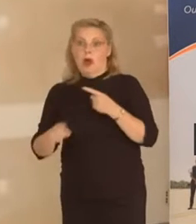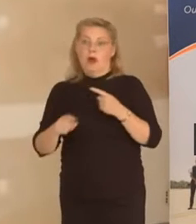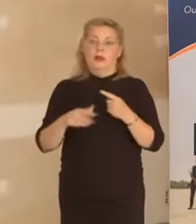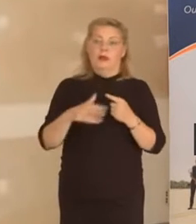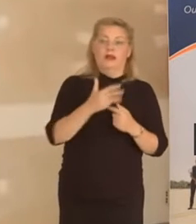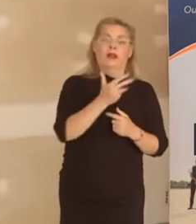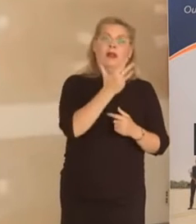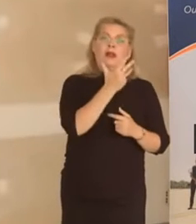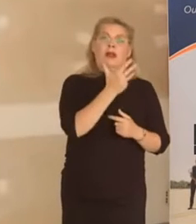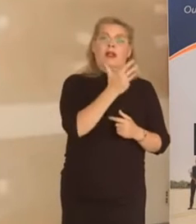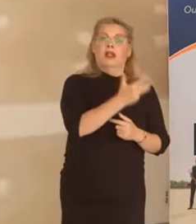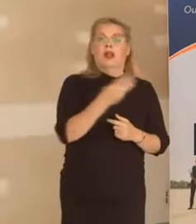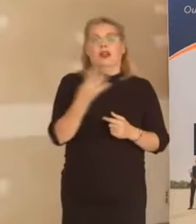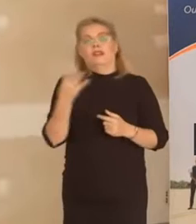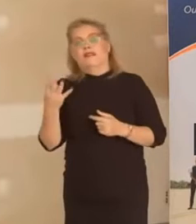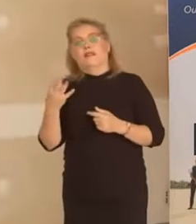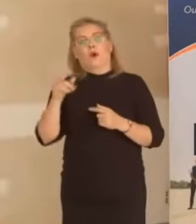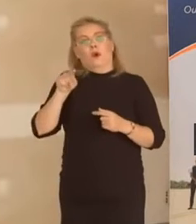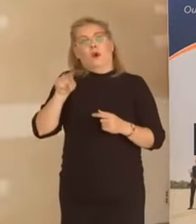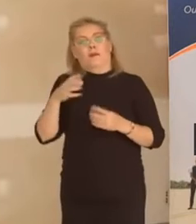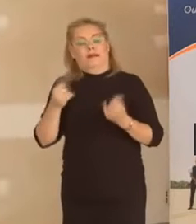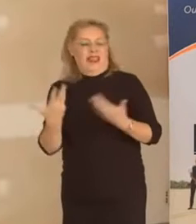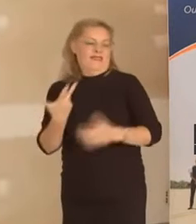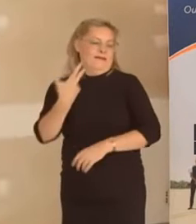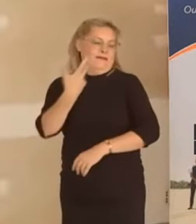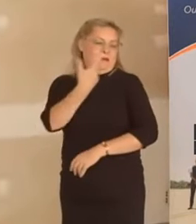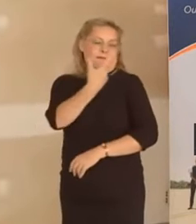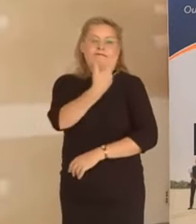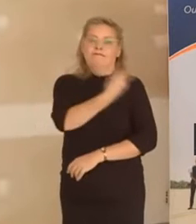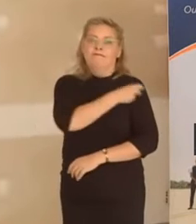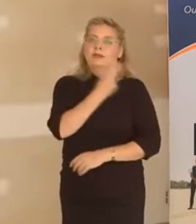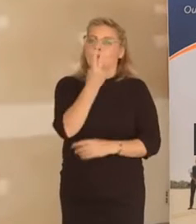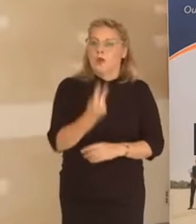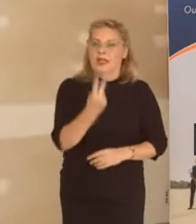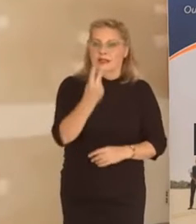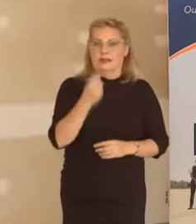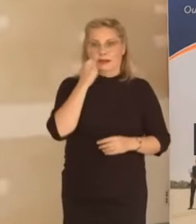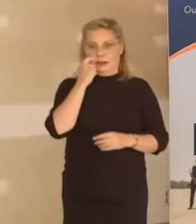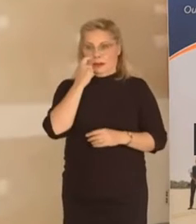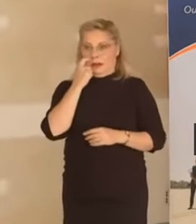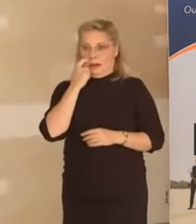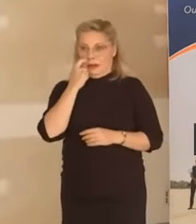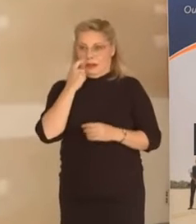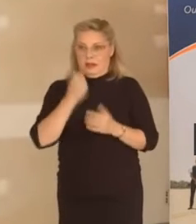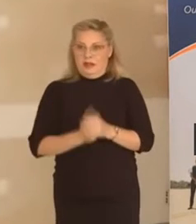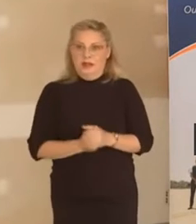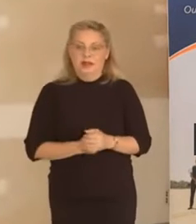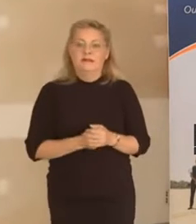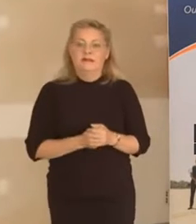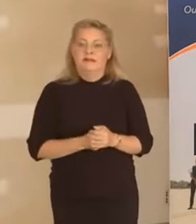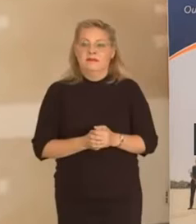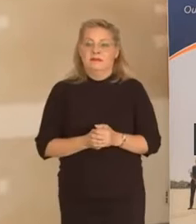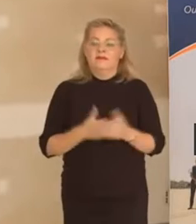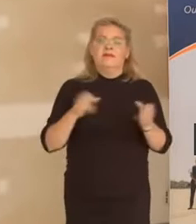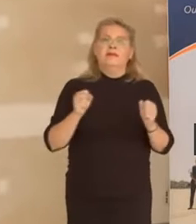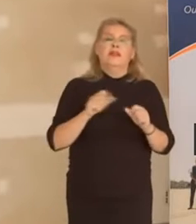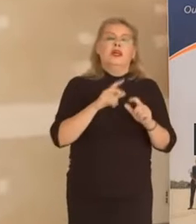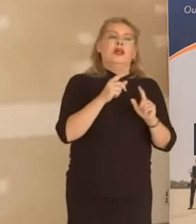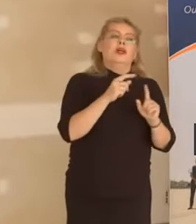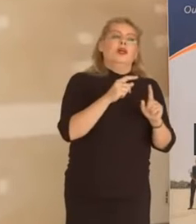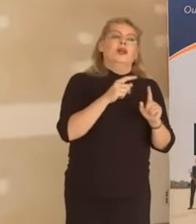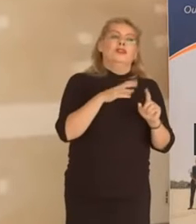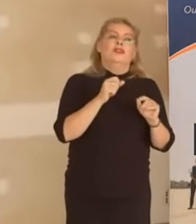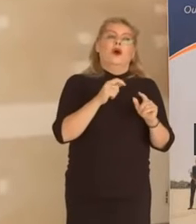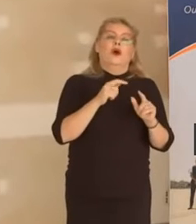years, 83.4% have received their first dose, and 78.6% have received 2 doses. Of children 5 to